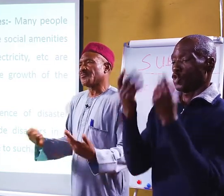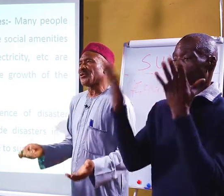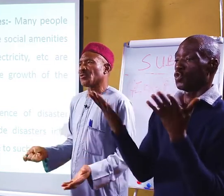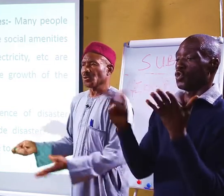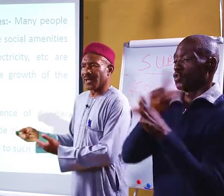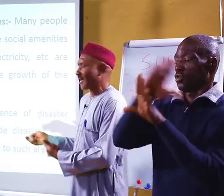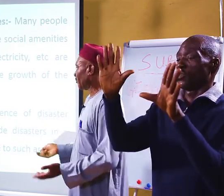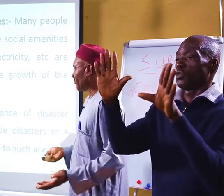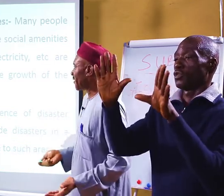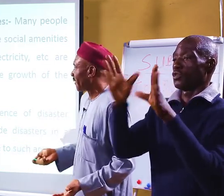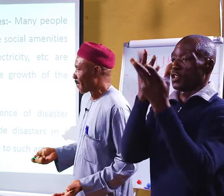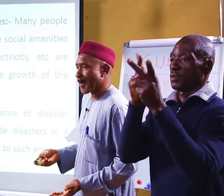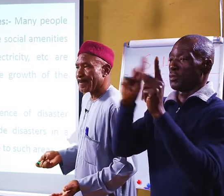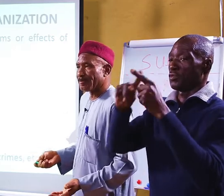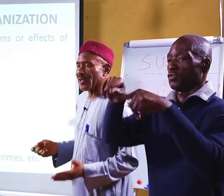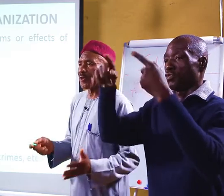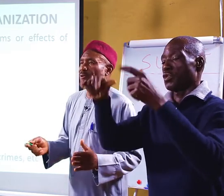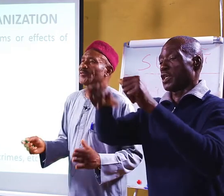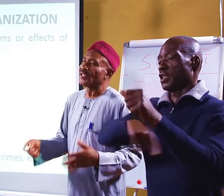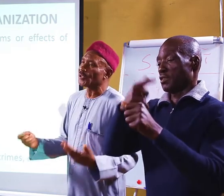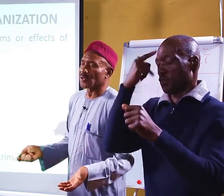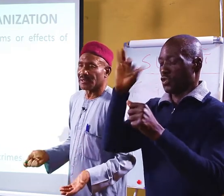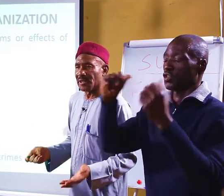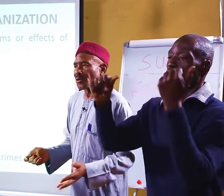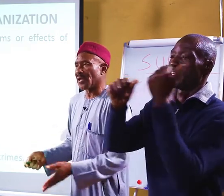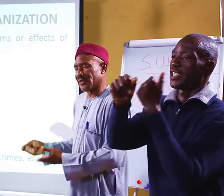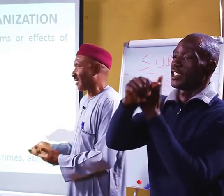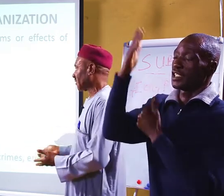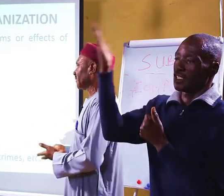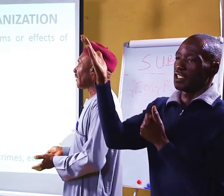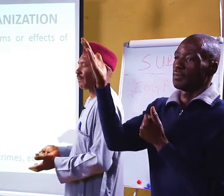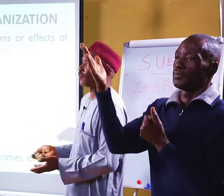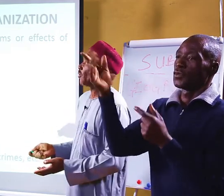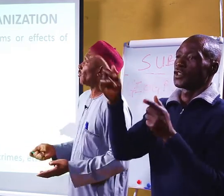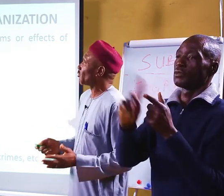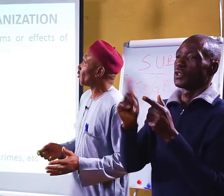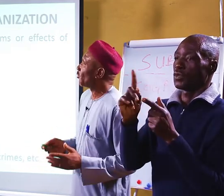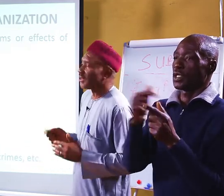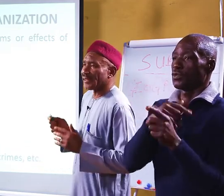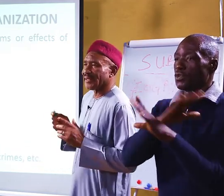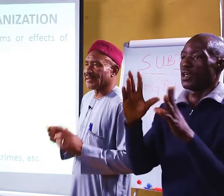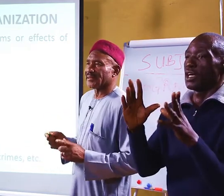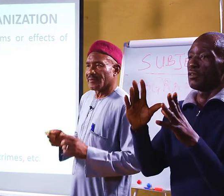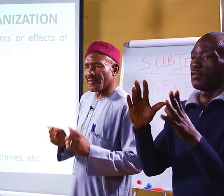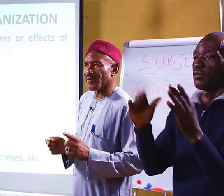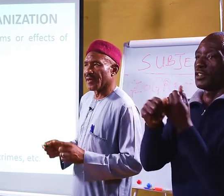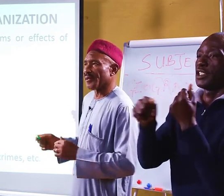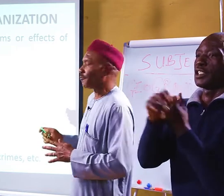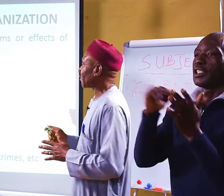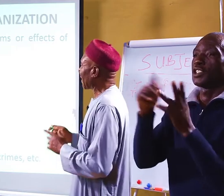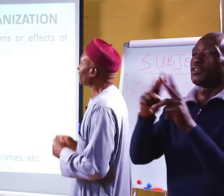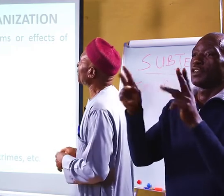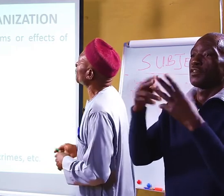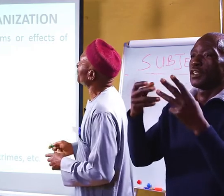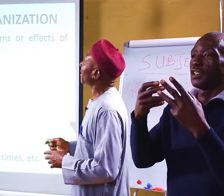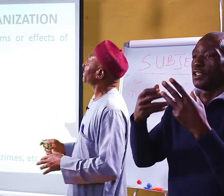don't expect to go to that kind of area because of the natural disaster there. So it is very, very